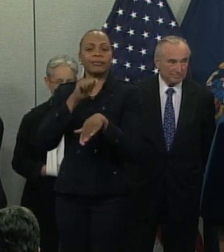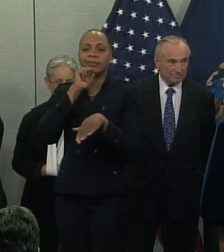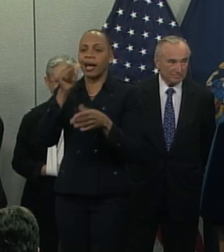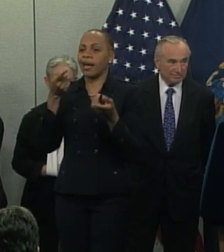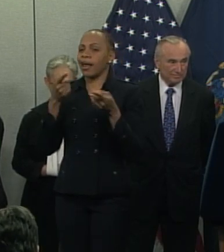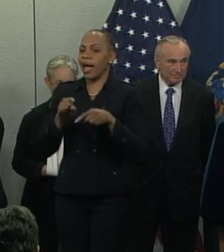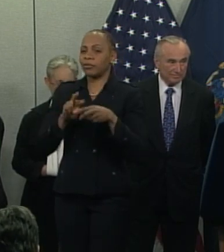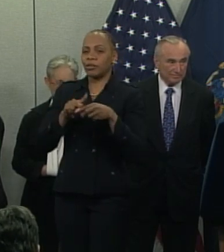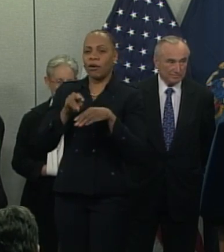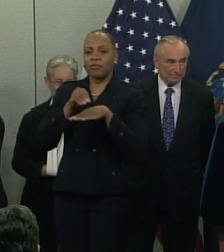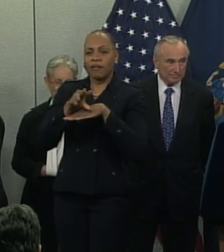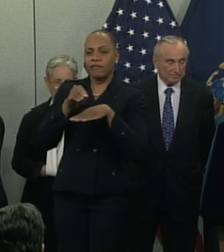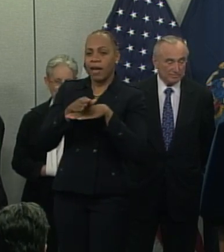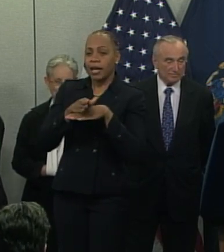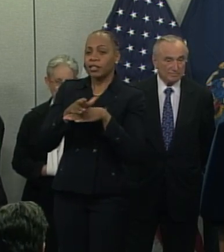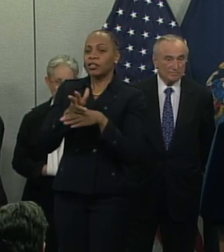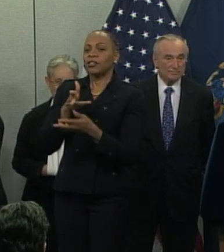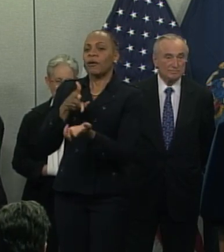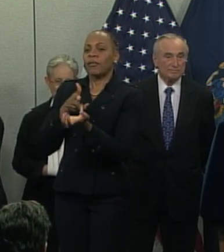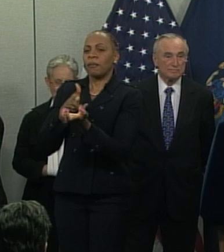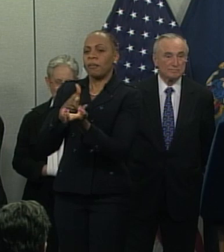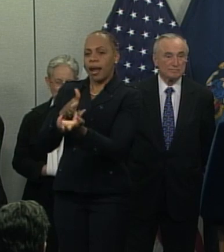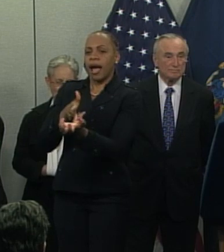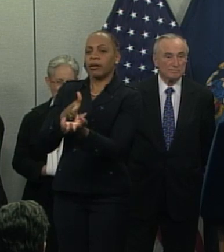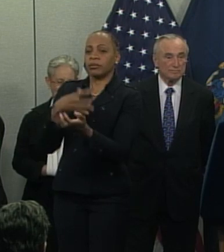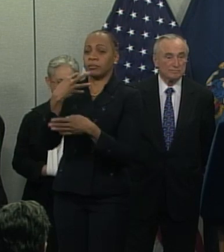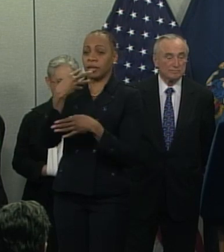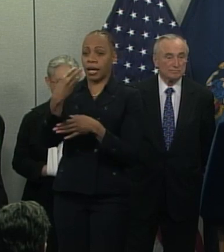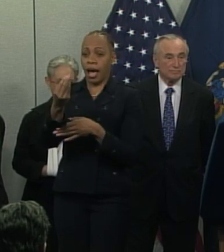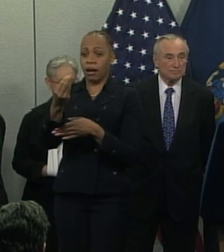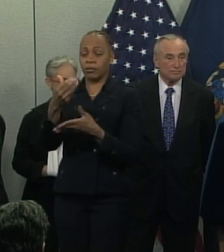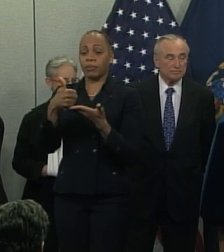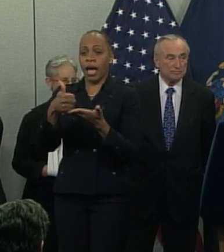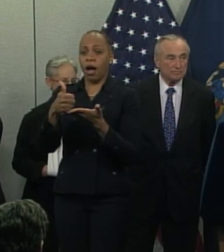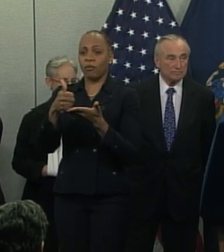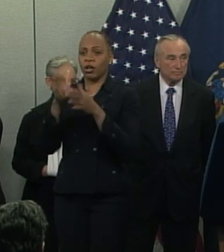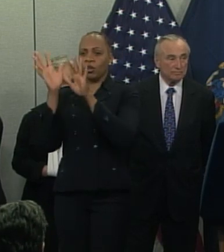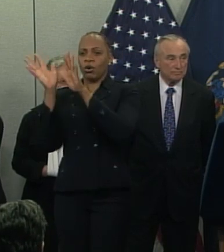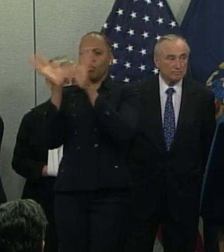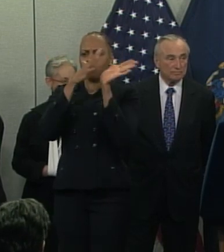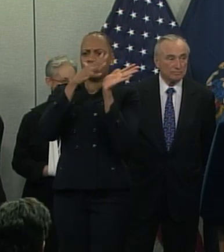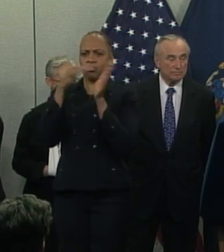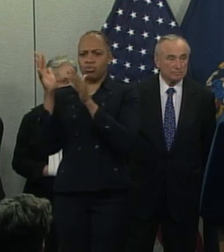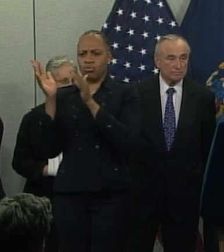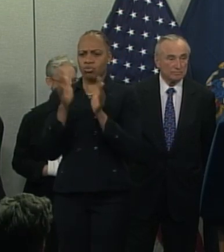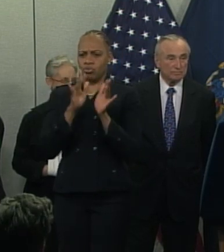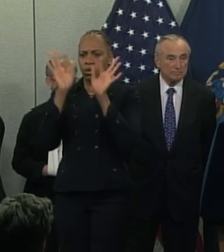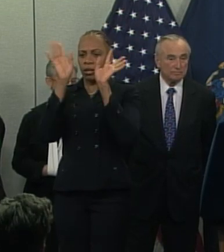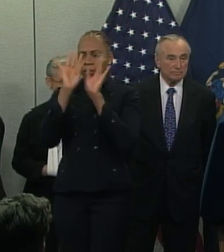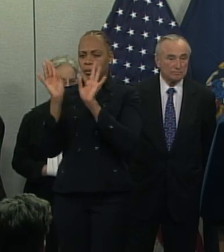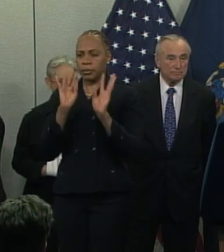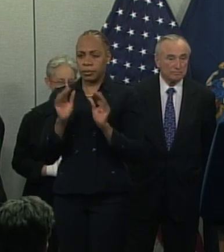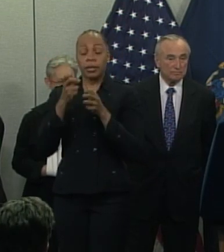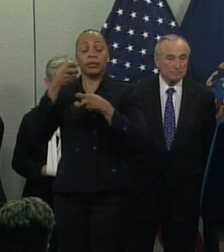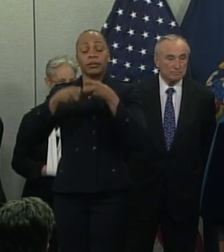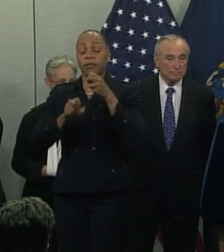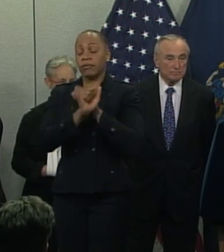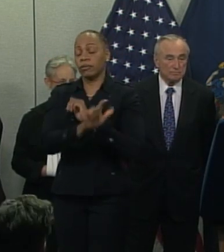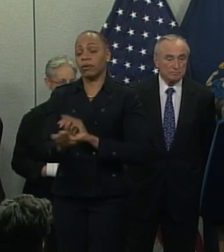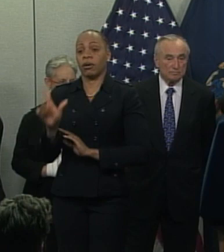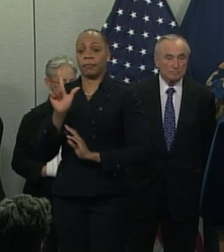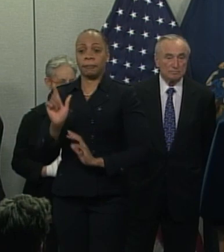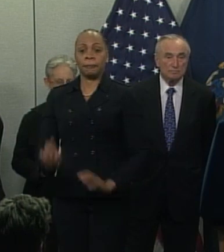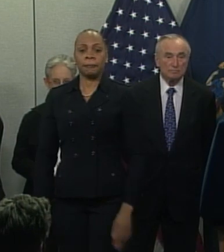be effective. Plows will be out there working through the night, and the wind and the gust and the blowing light snow is going to be difficult for everyone.